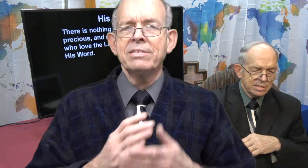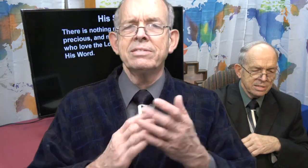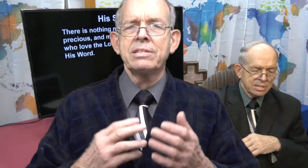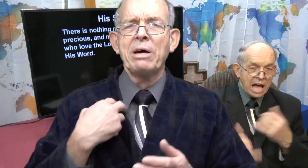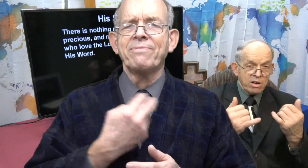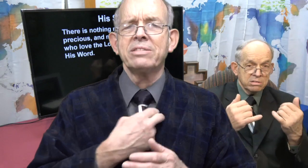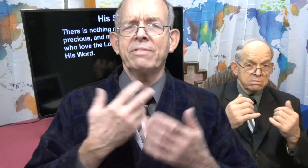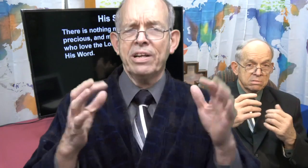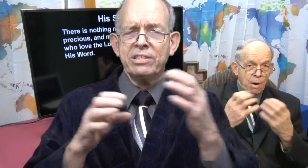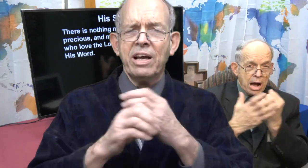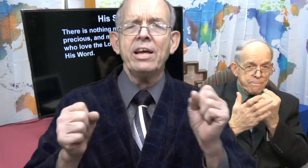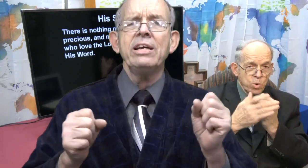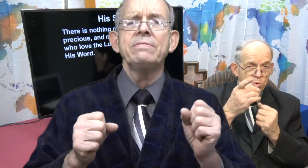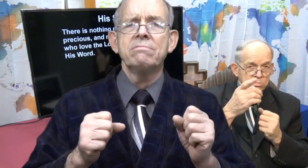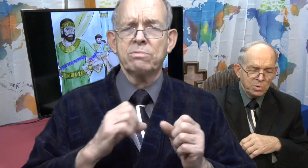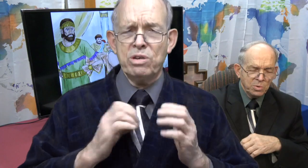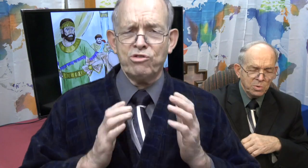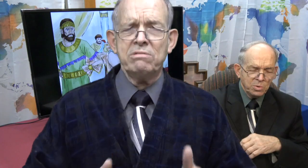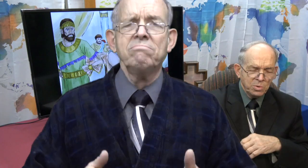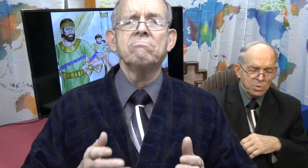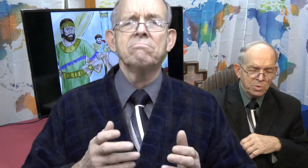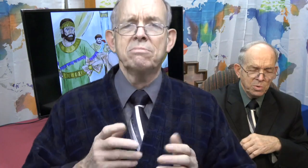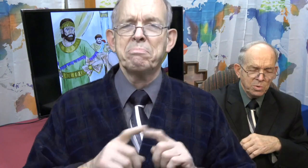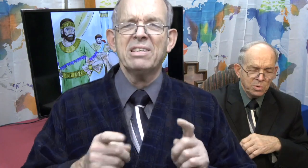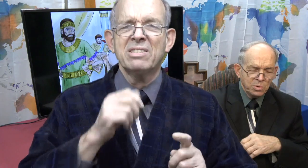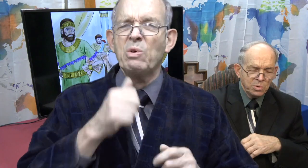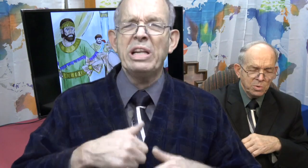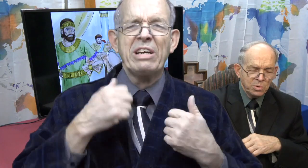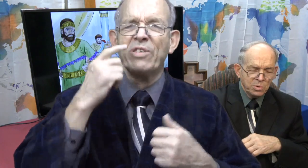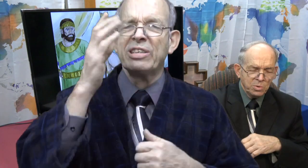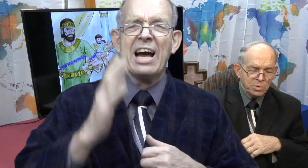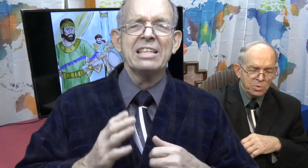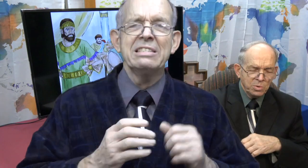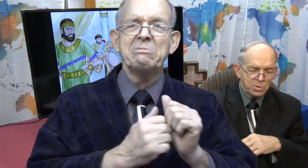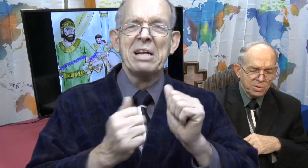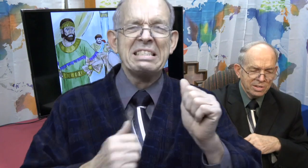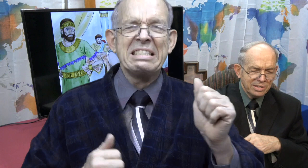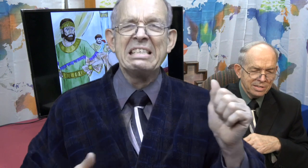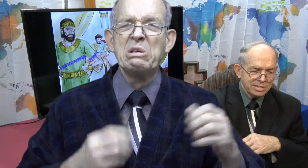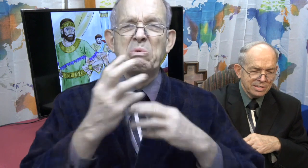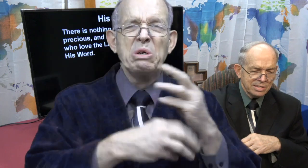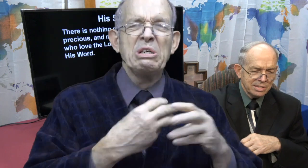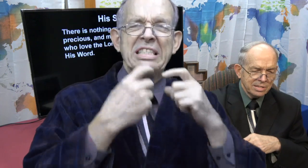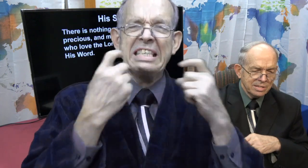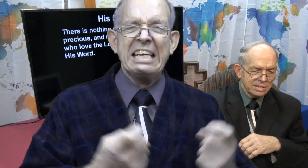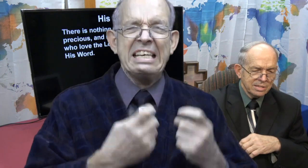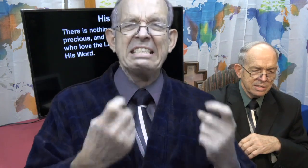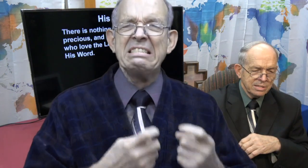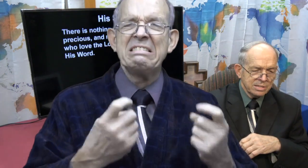So, my first thing for wedding. Preaching, but you're living for God. Blessing, worshiping.